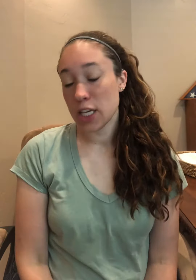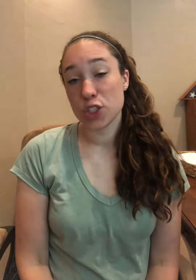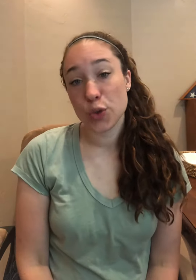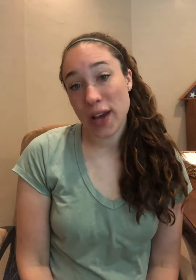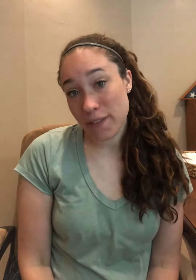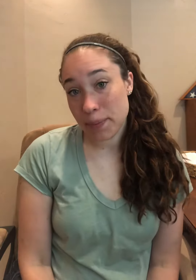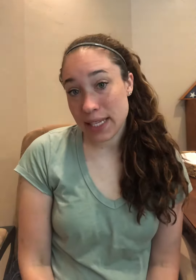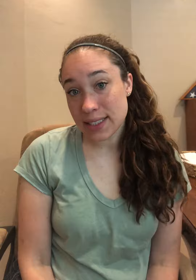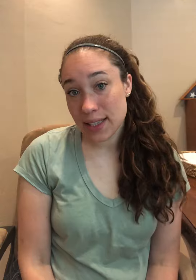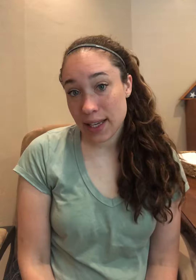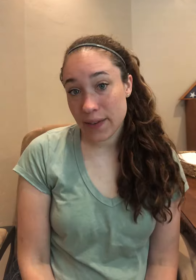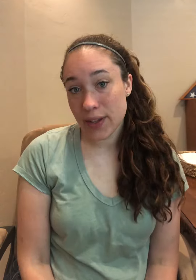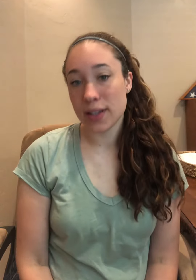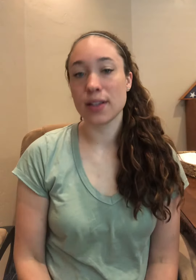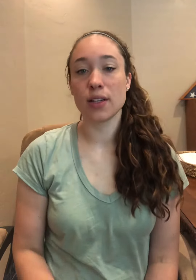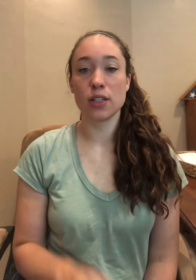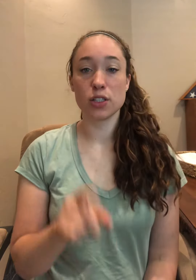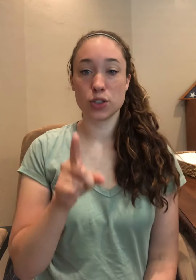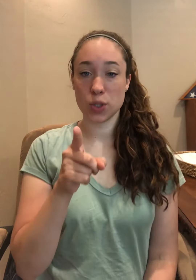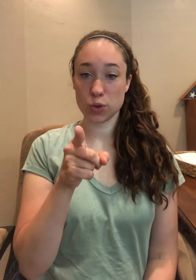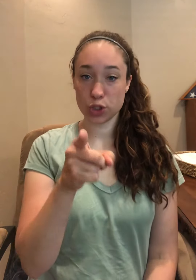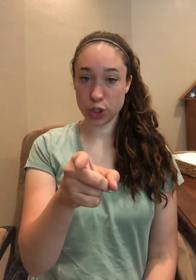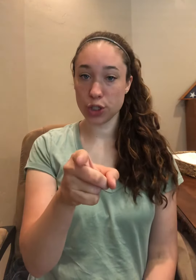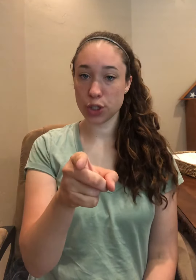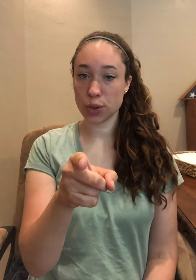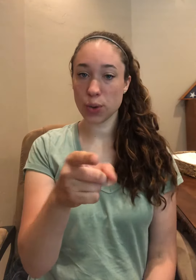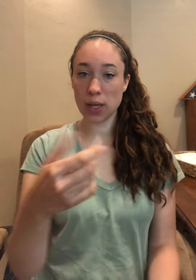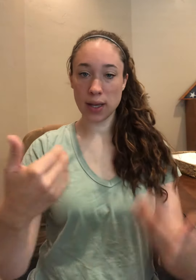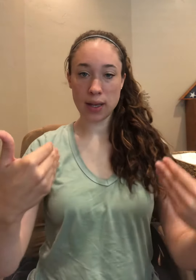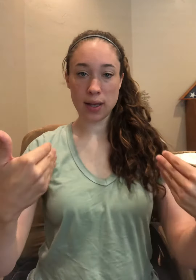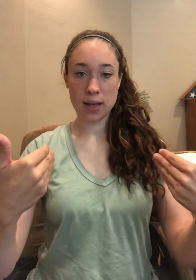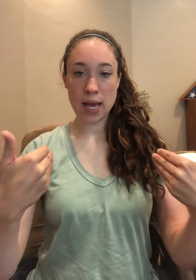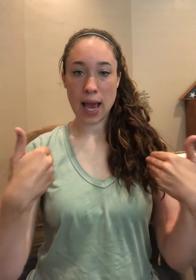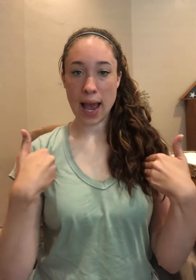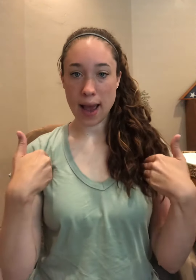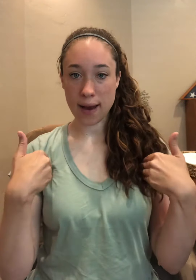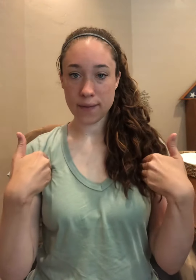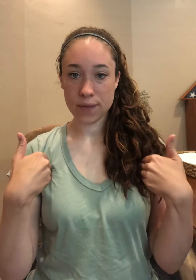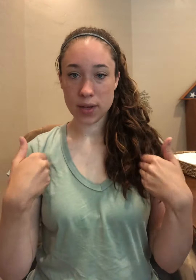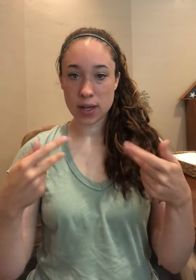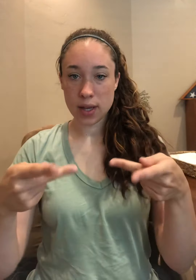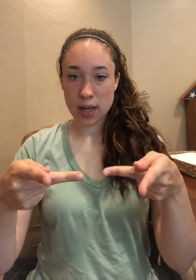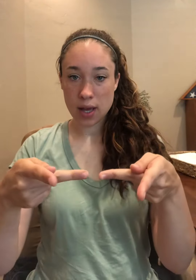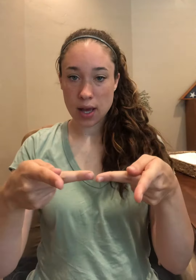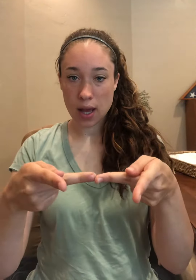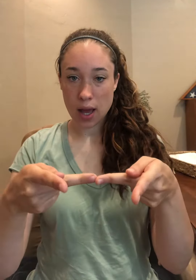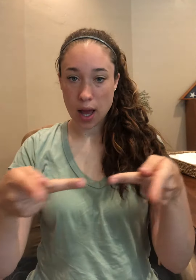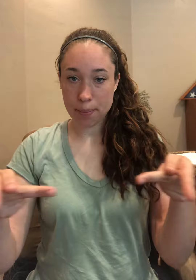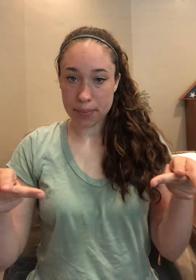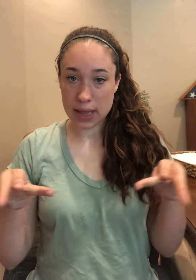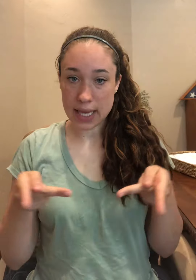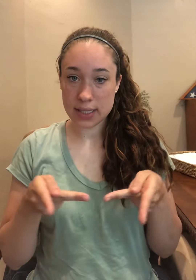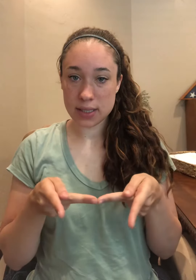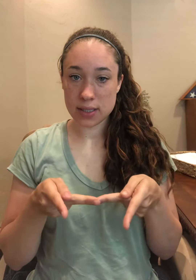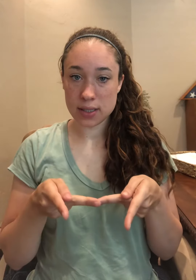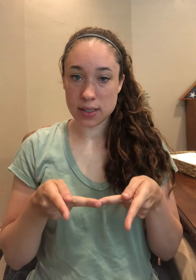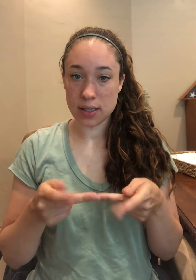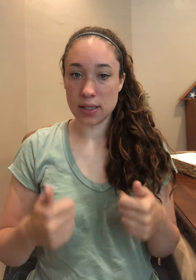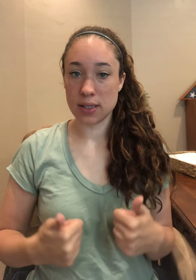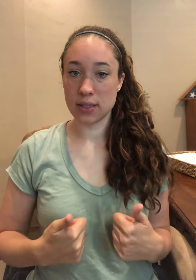Do you have a place to live? So do you have a place